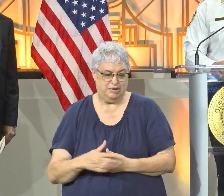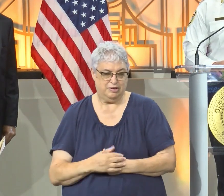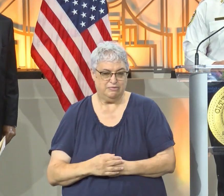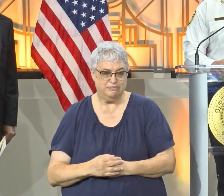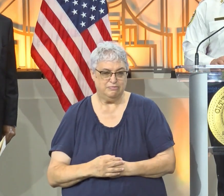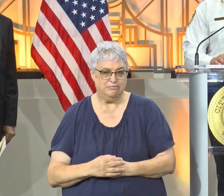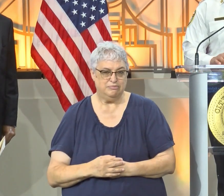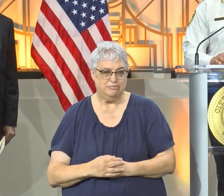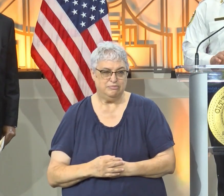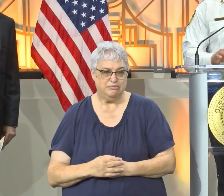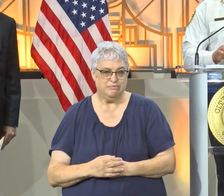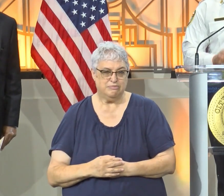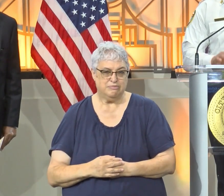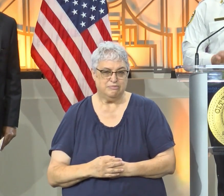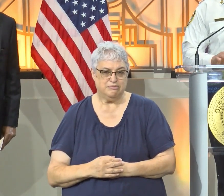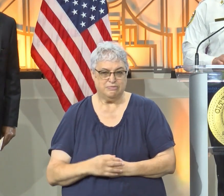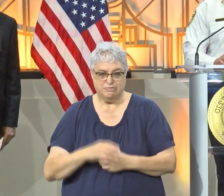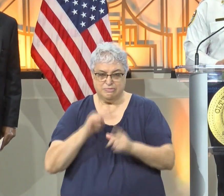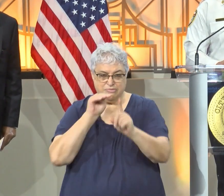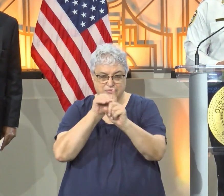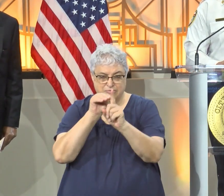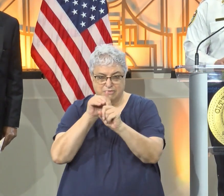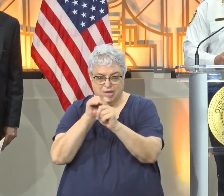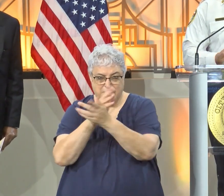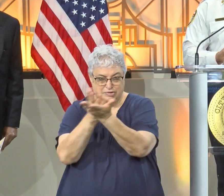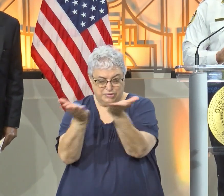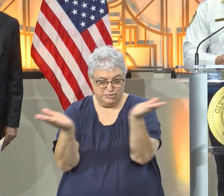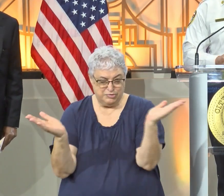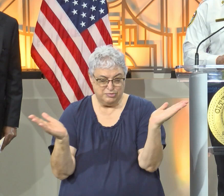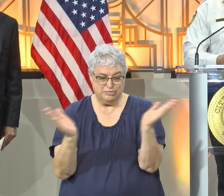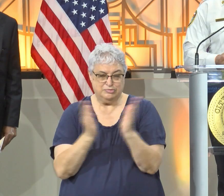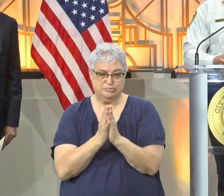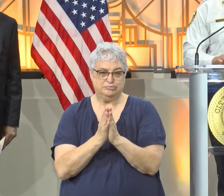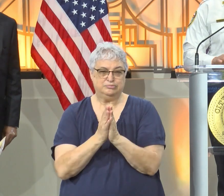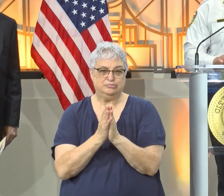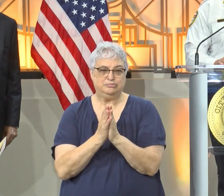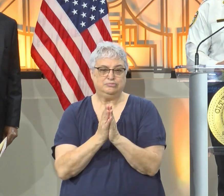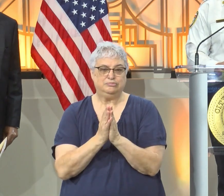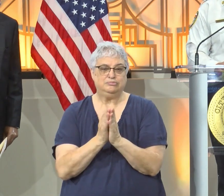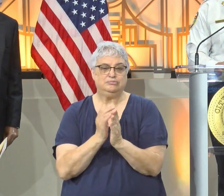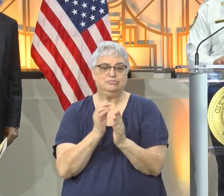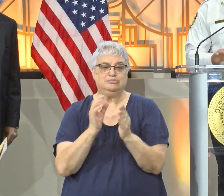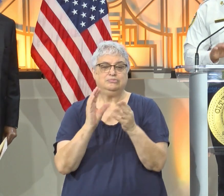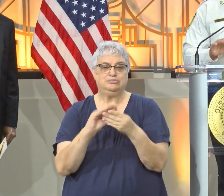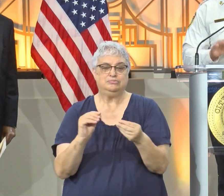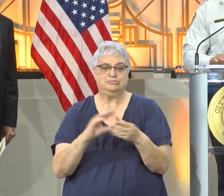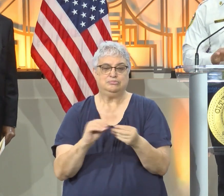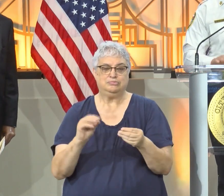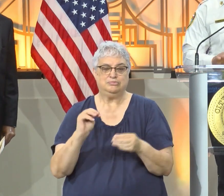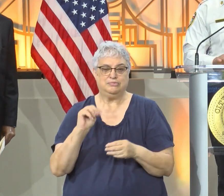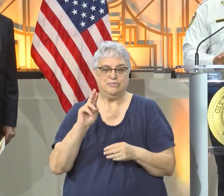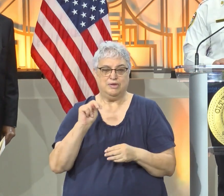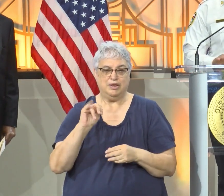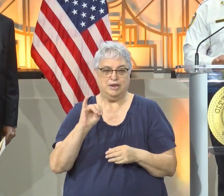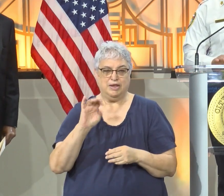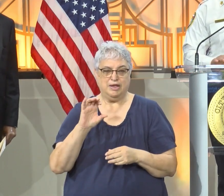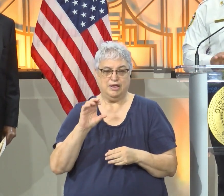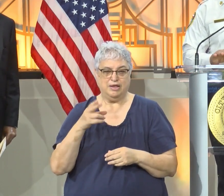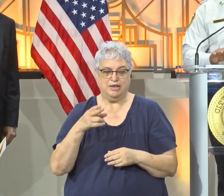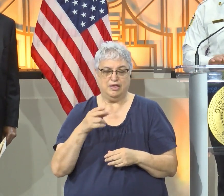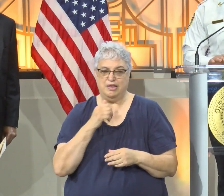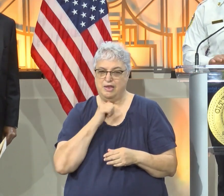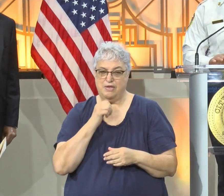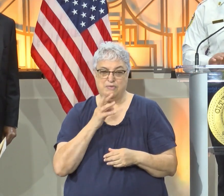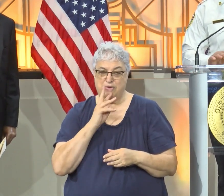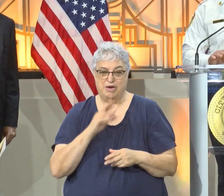to remind the public is, as was mentioned earlier by Chief Buenik, it doesn't take a lot of water for